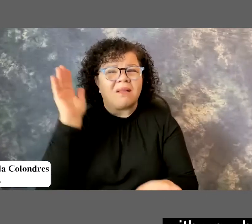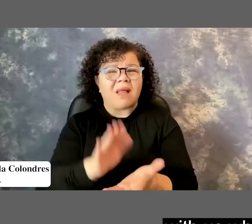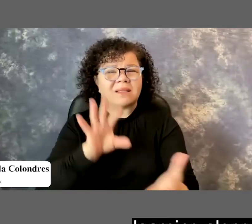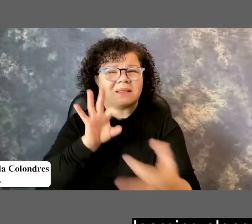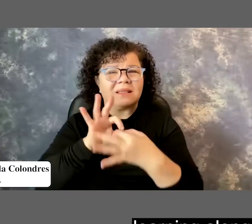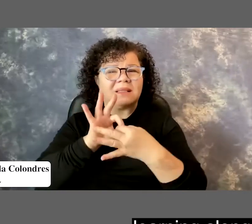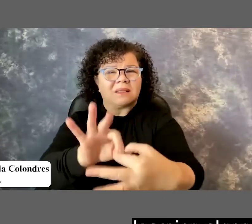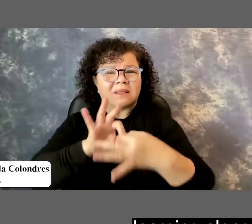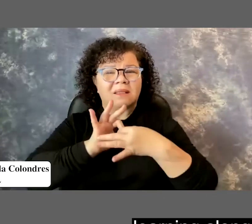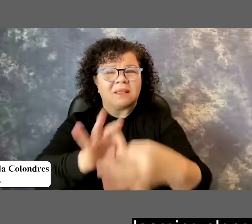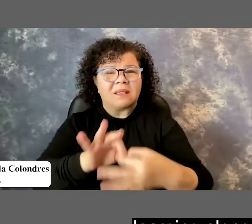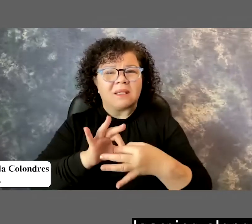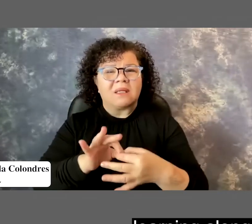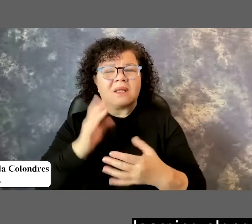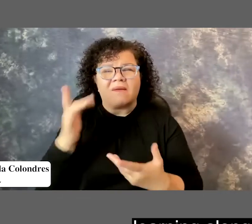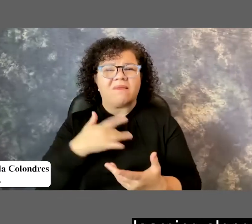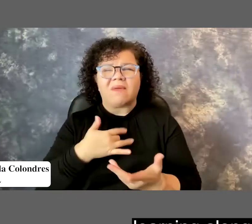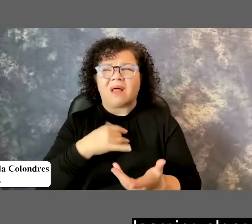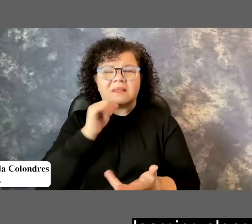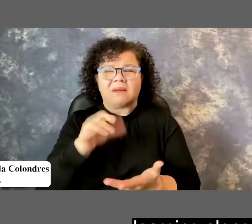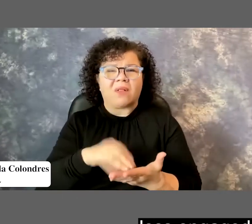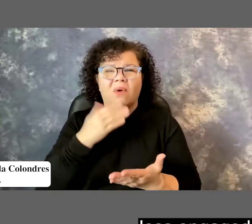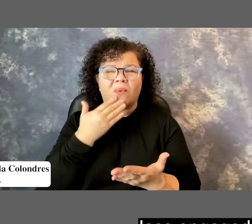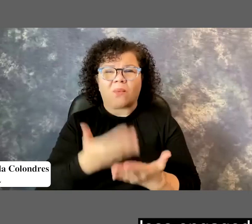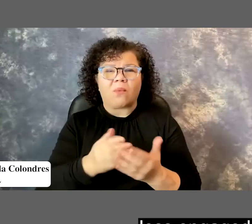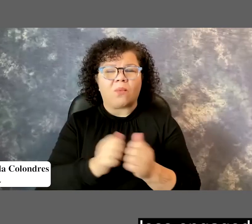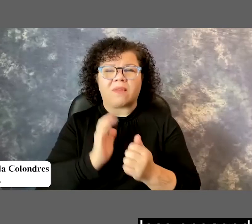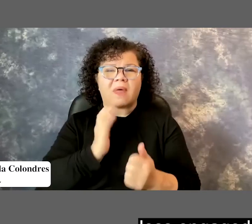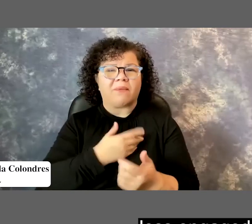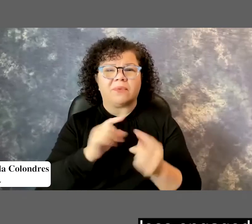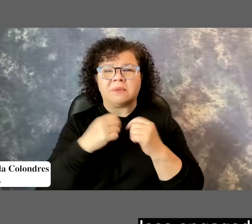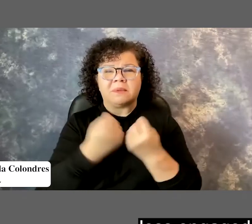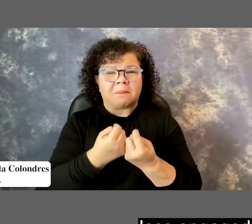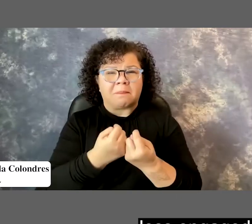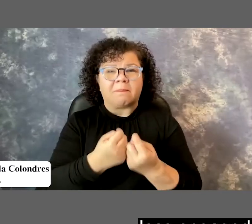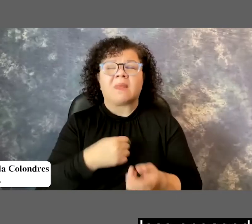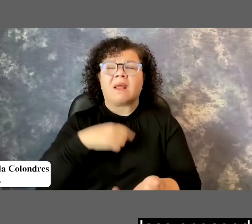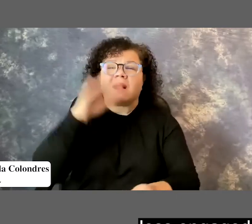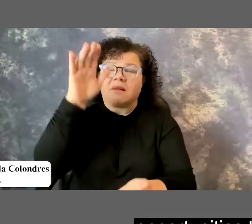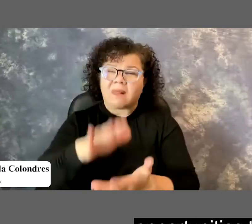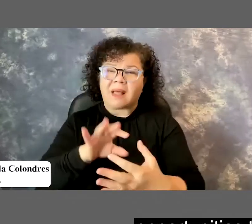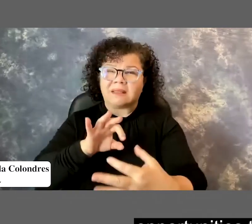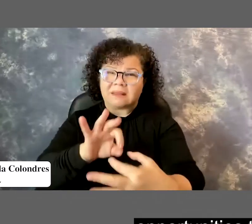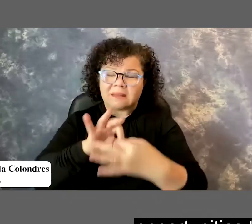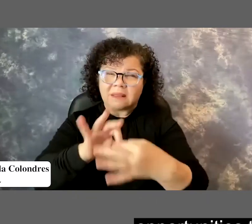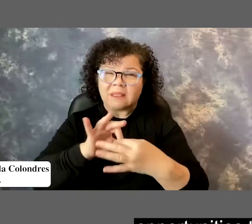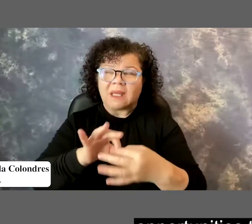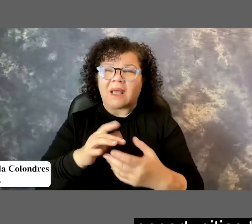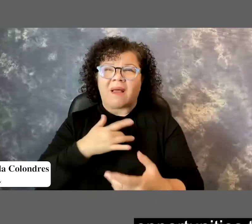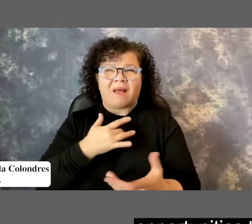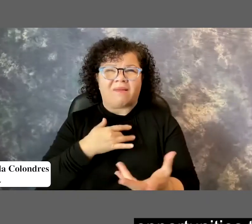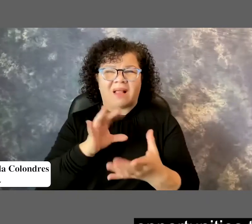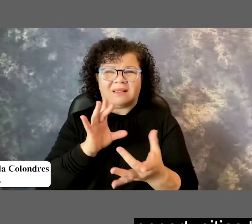to learning alongside our team, and less engaged as it pertained to opportunities to connect with us